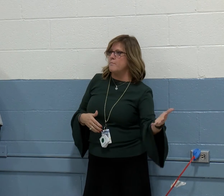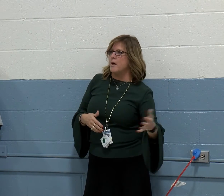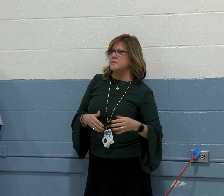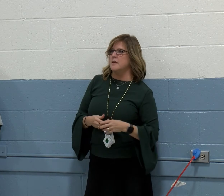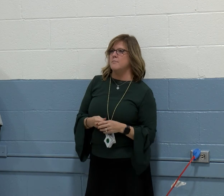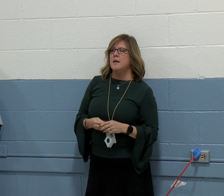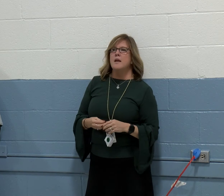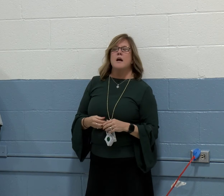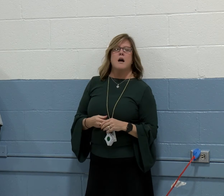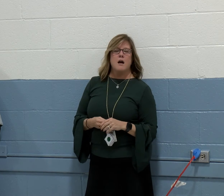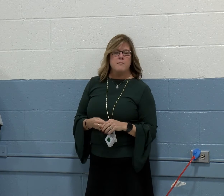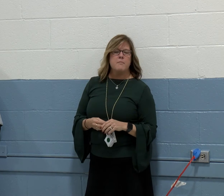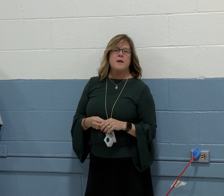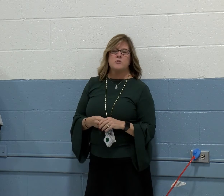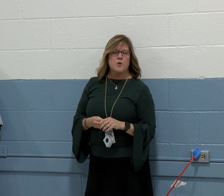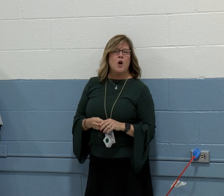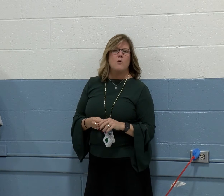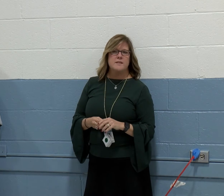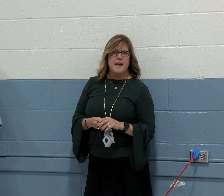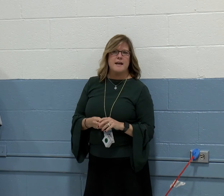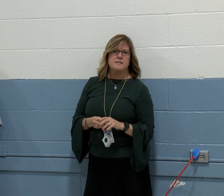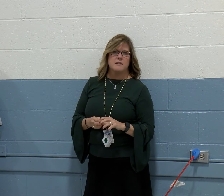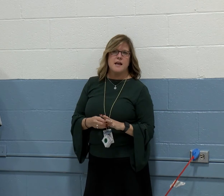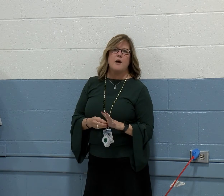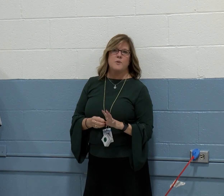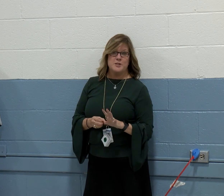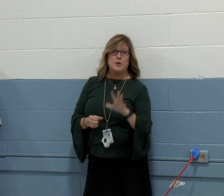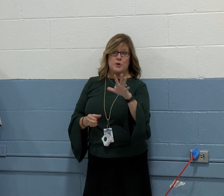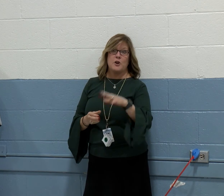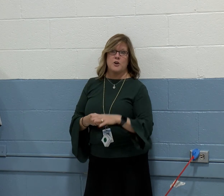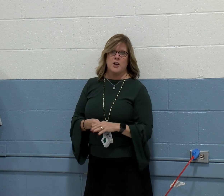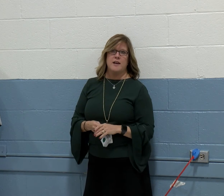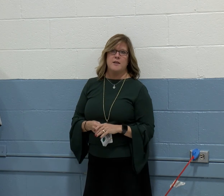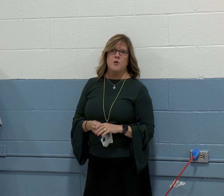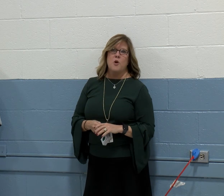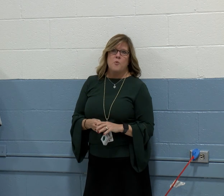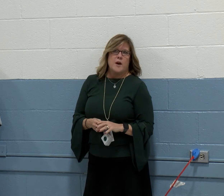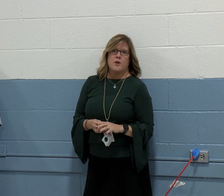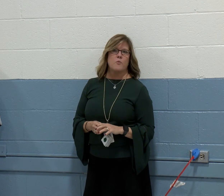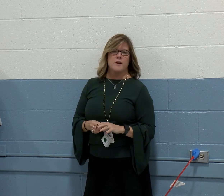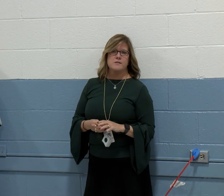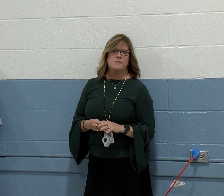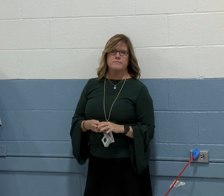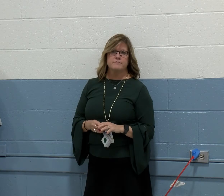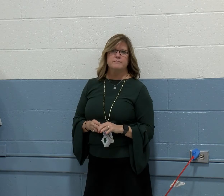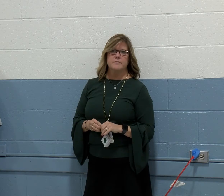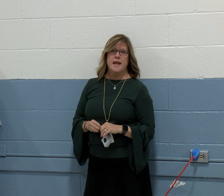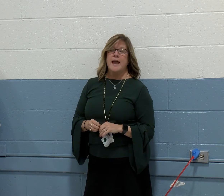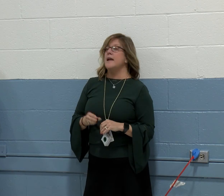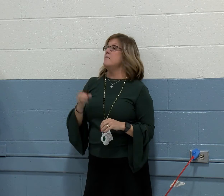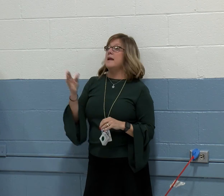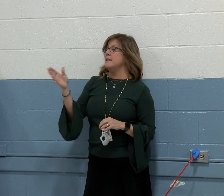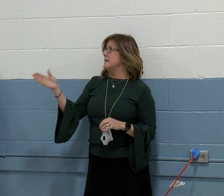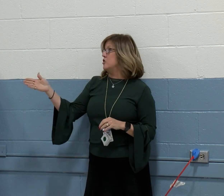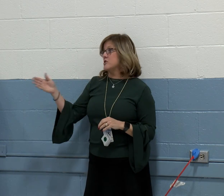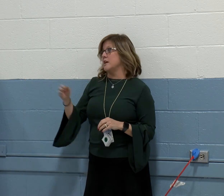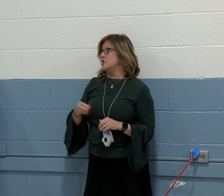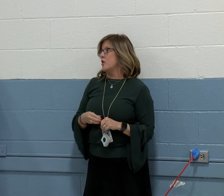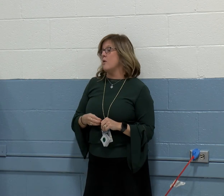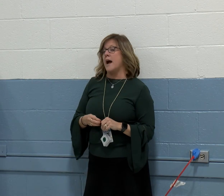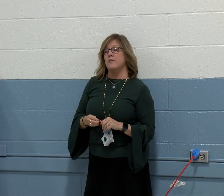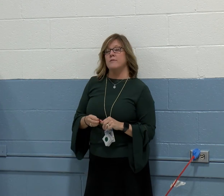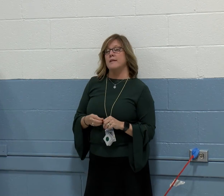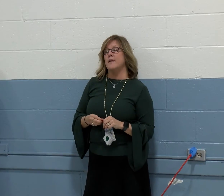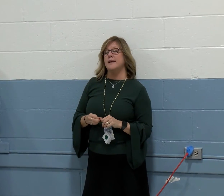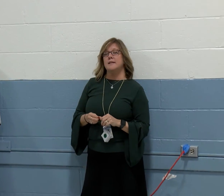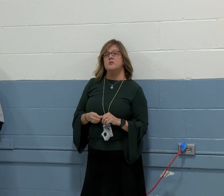on the football team, parents would always ask us how we secured our gun and where it was. And just like